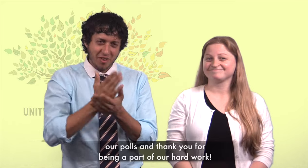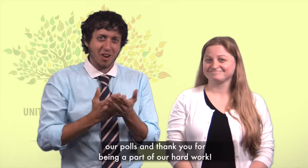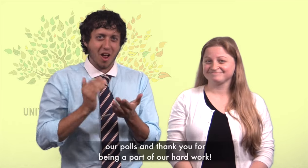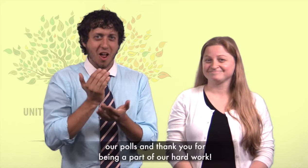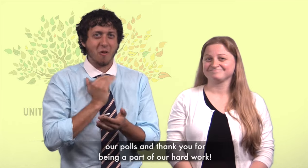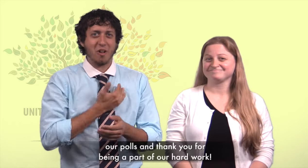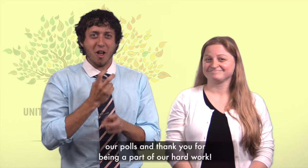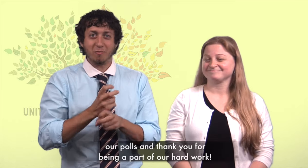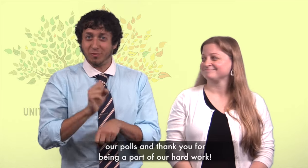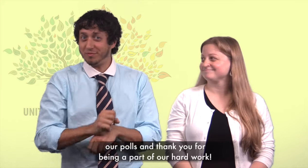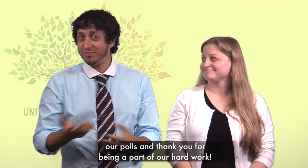our hard work.